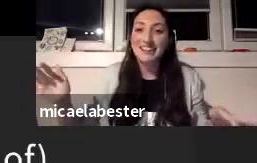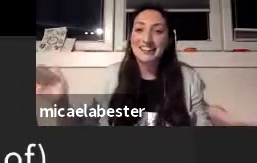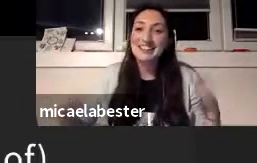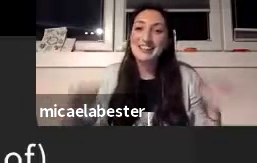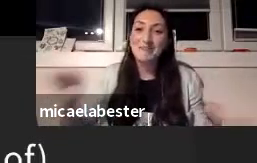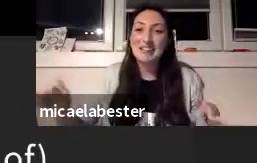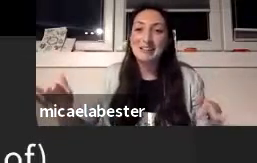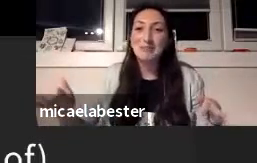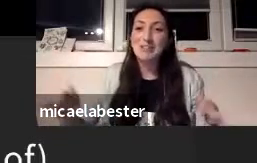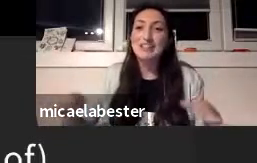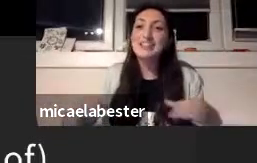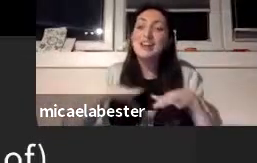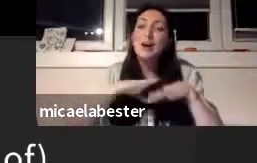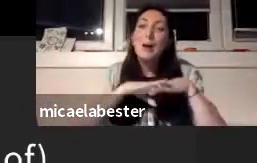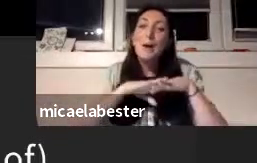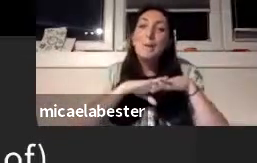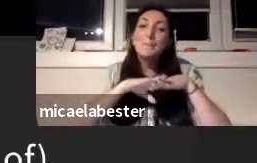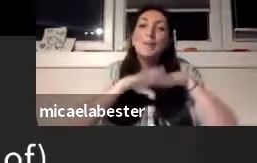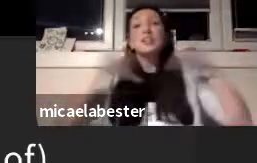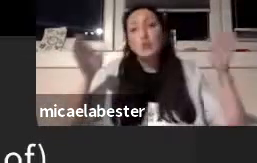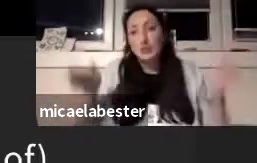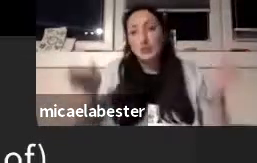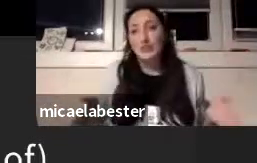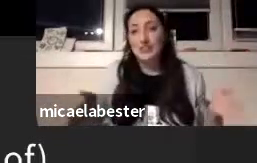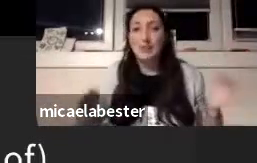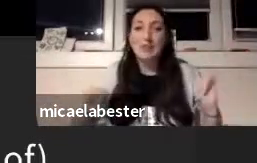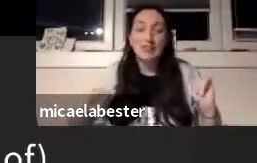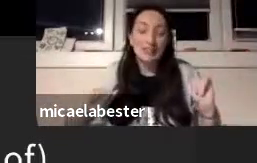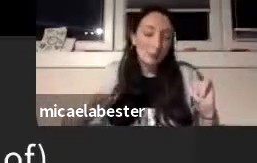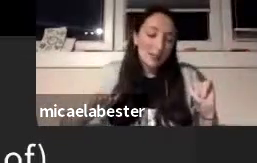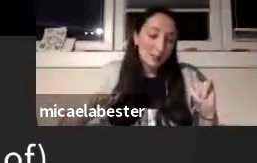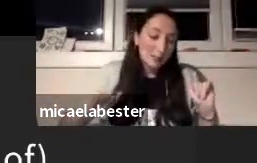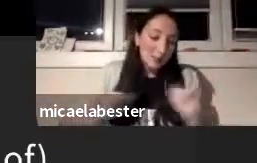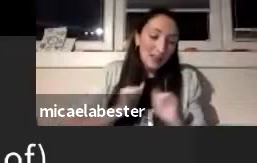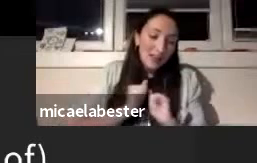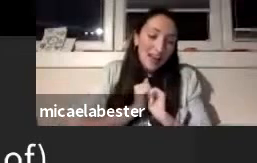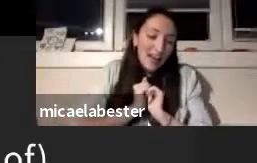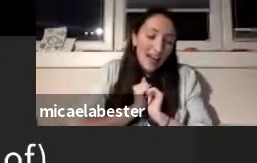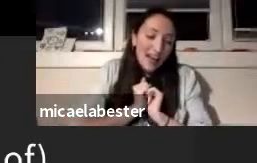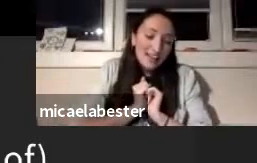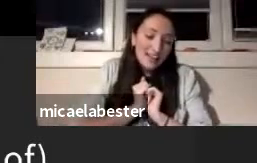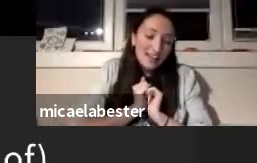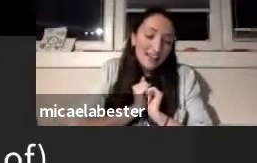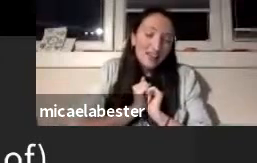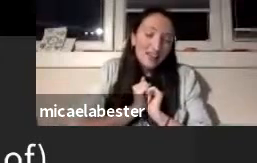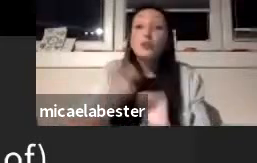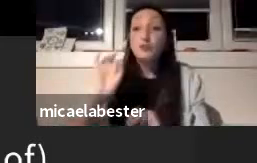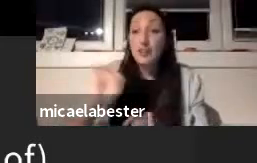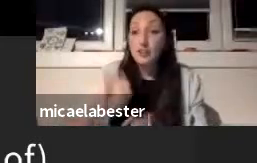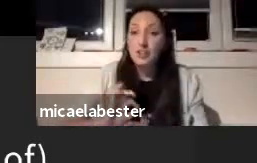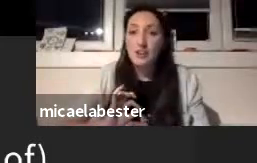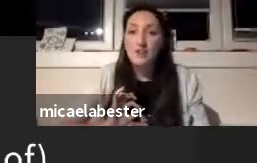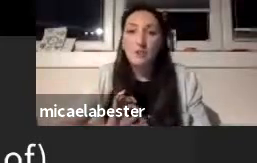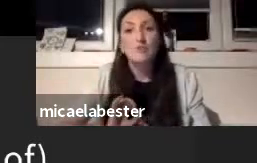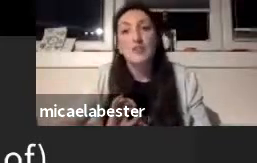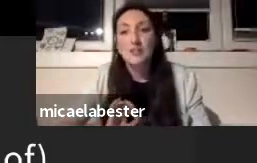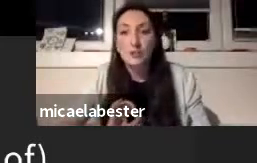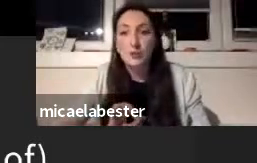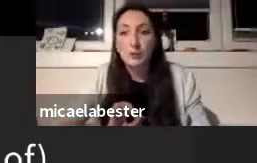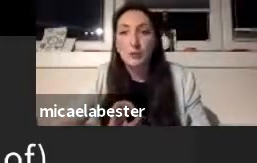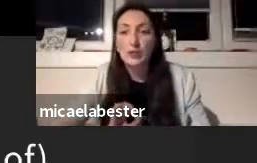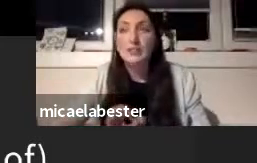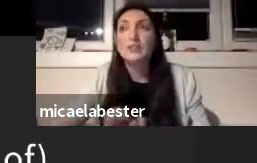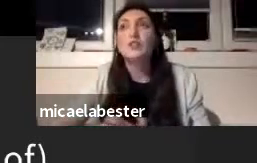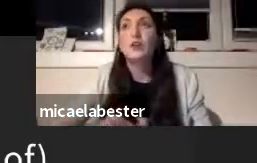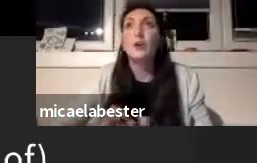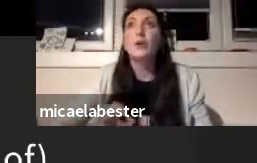some exceptions, but usually you have to sign within this space. And direction of the movement is